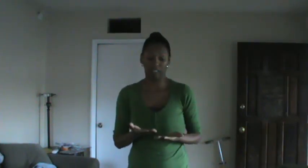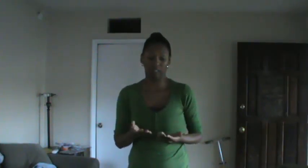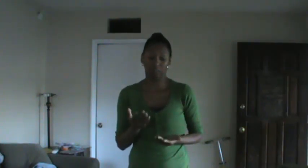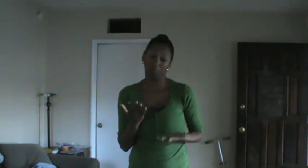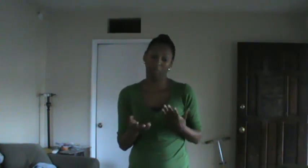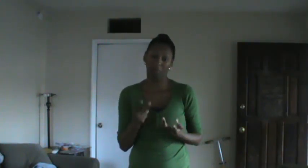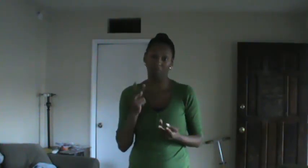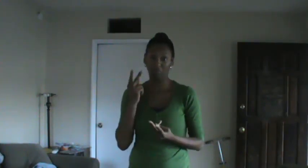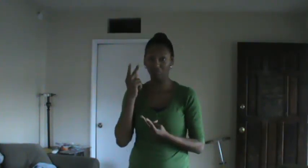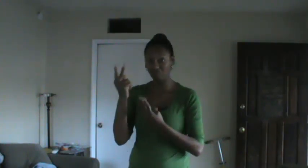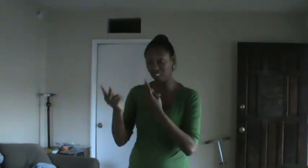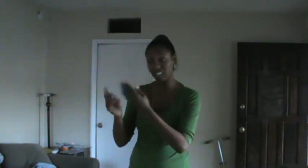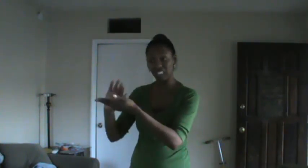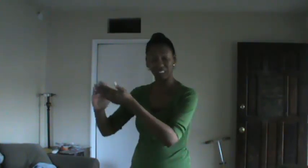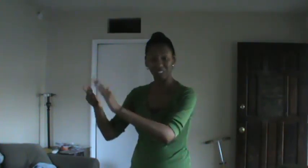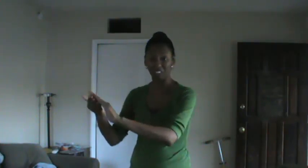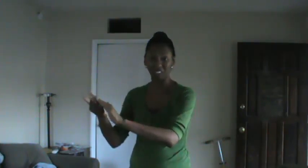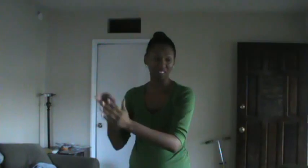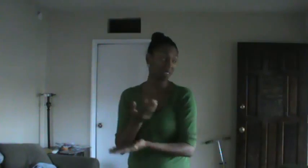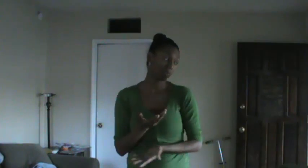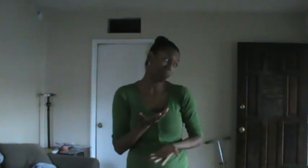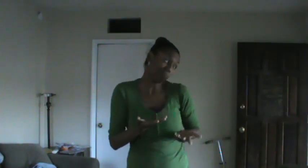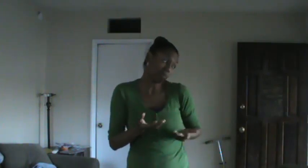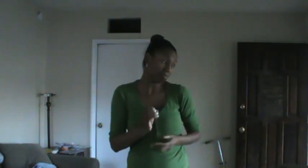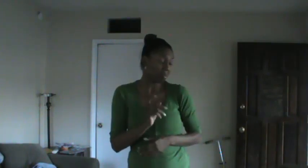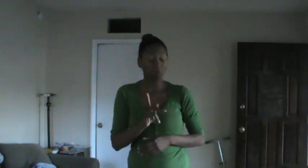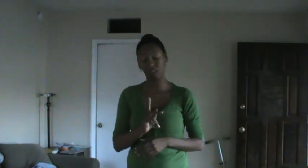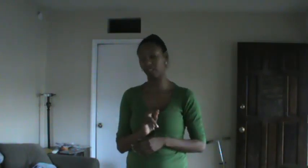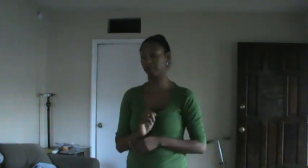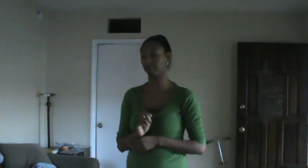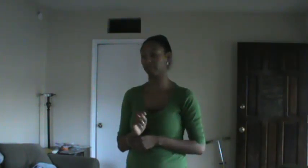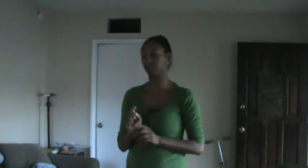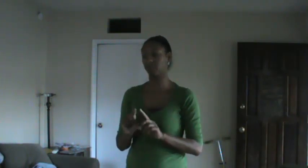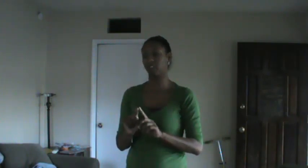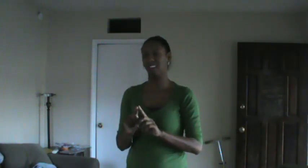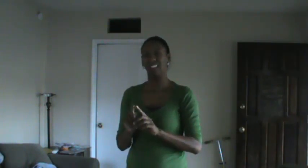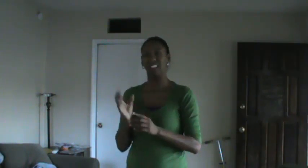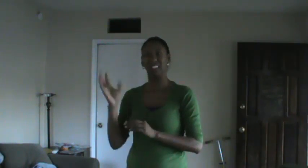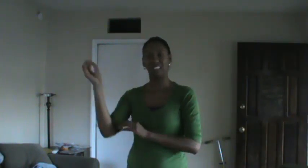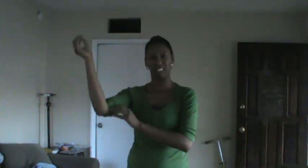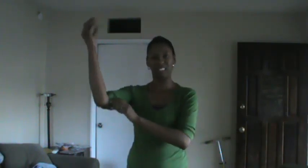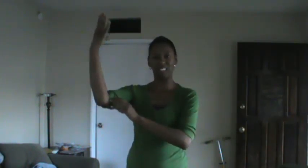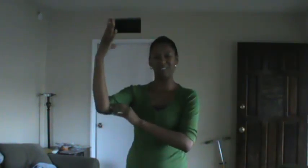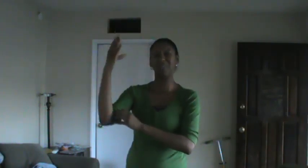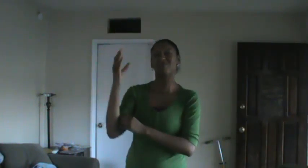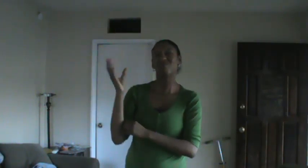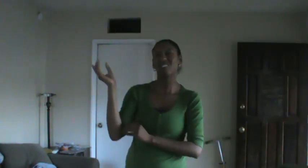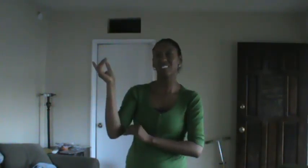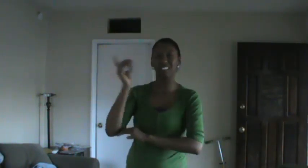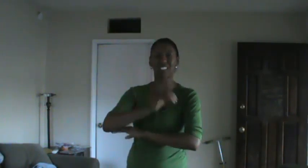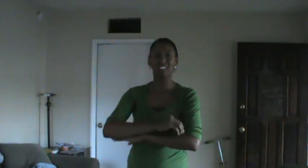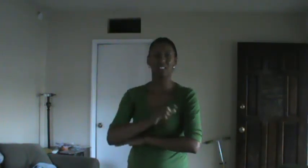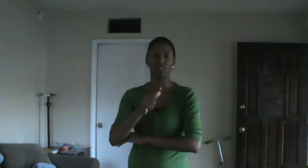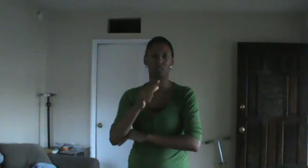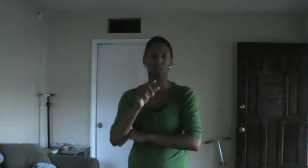add. And the next morning, we were to get back on a plane and head for Hong Kong as originally scheduled, and they